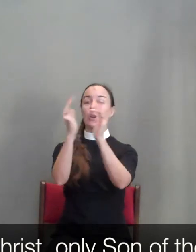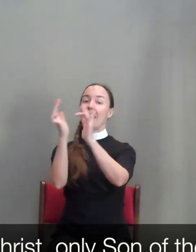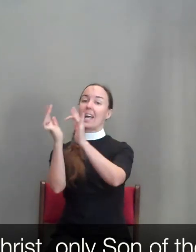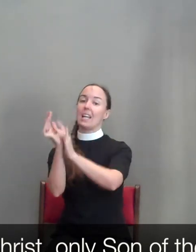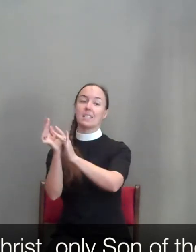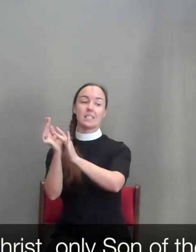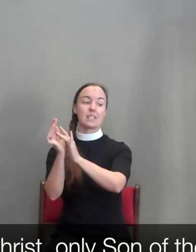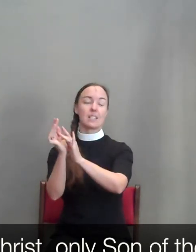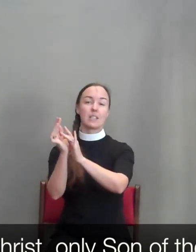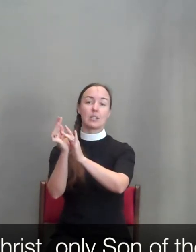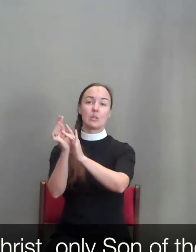your hands.